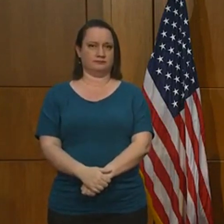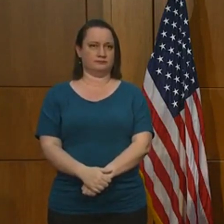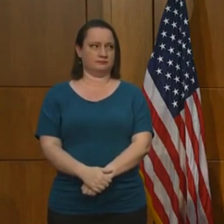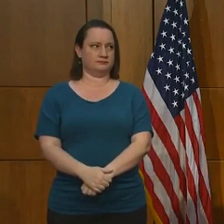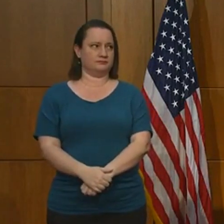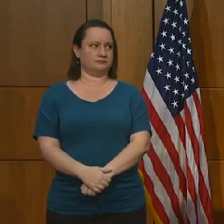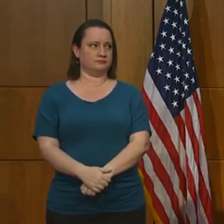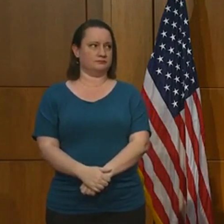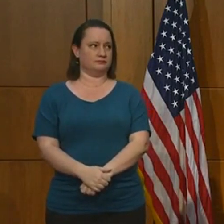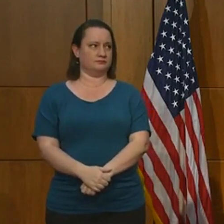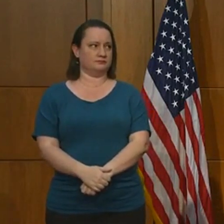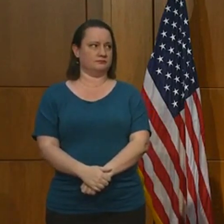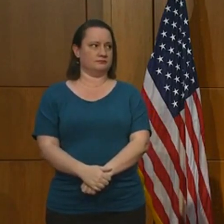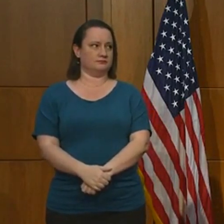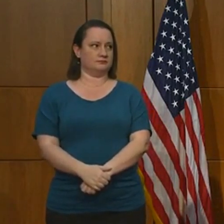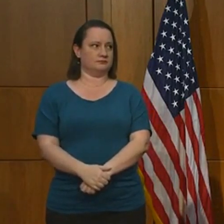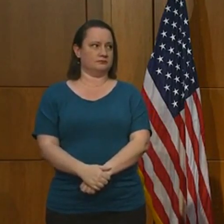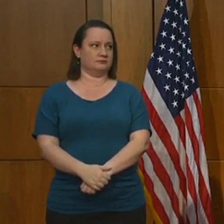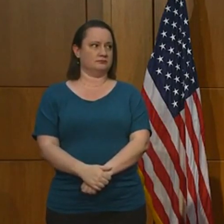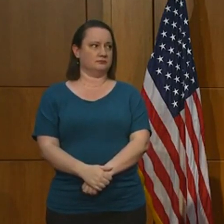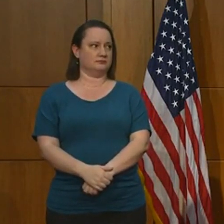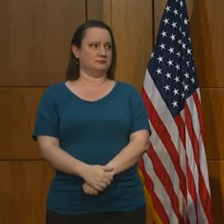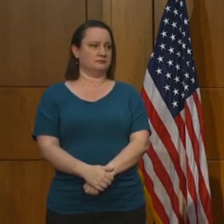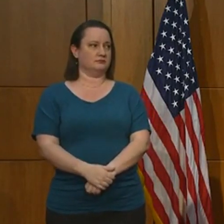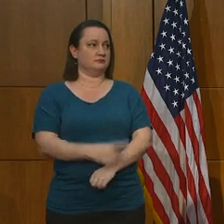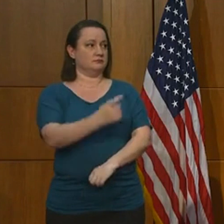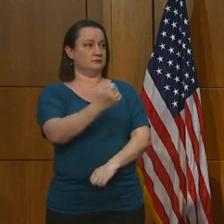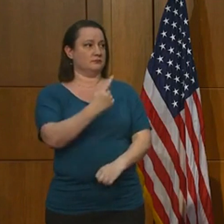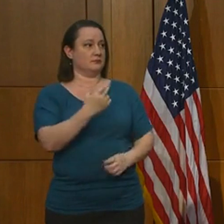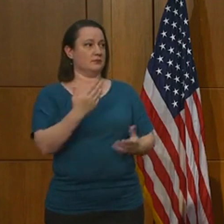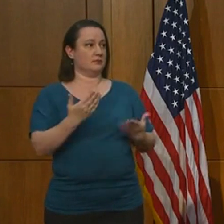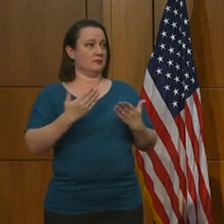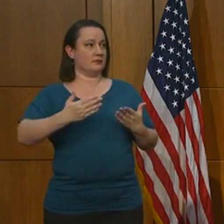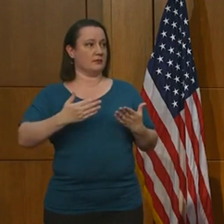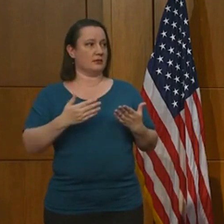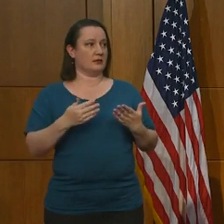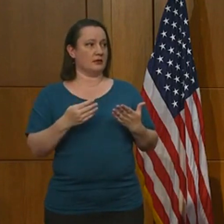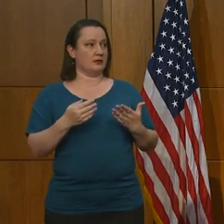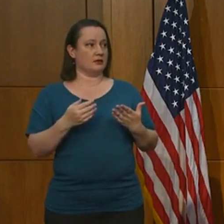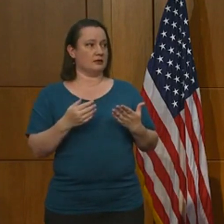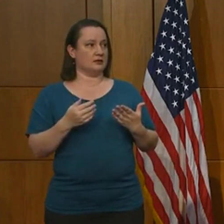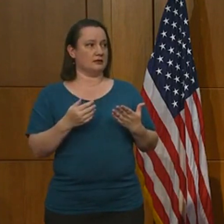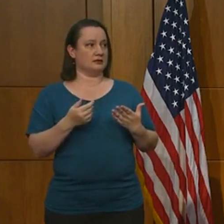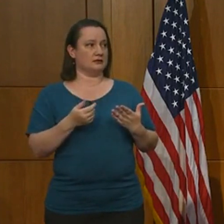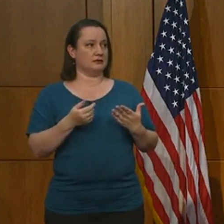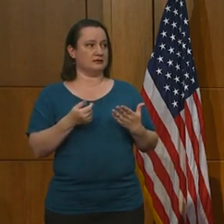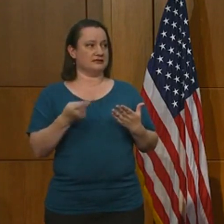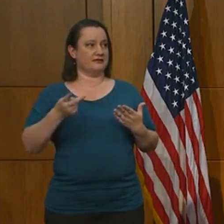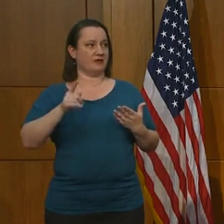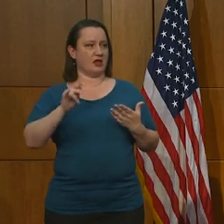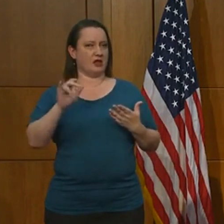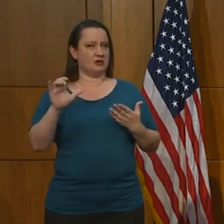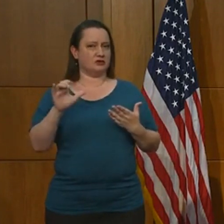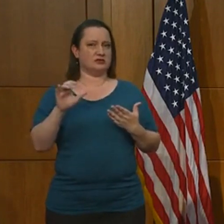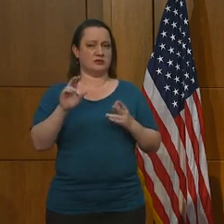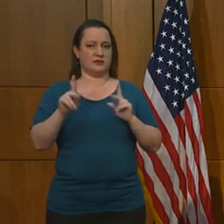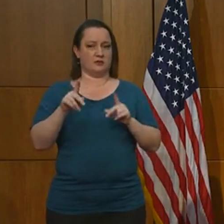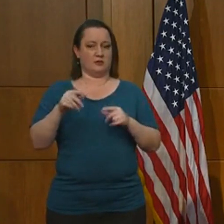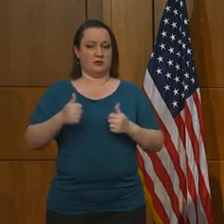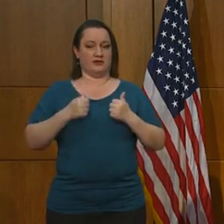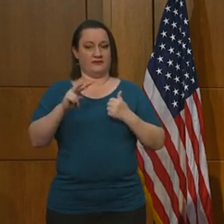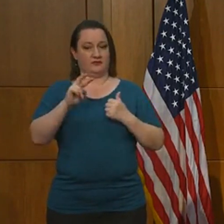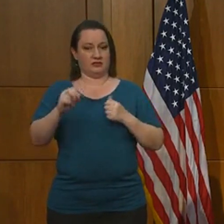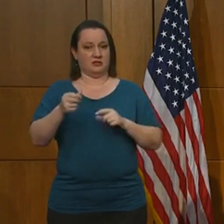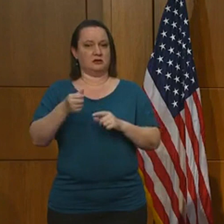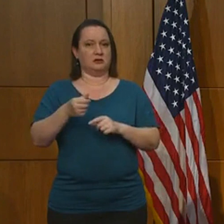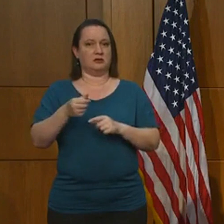Yeah, I know that there are probably hundreds of Virginians that have received positive antibody test results. I'm just wondering if there's any guidance